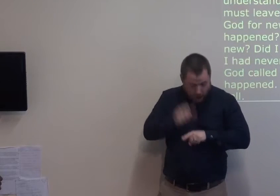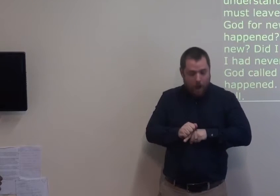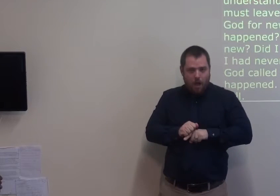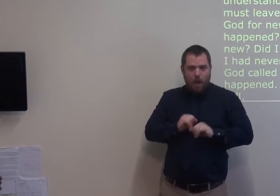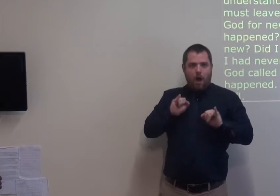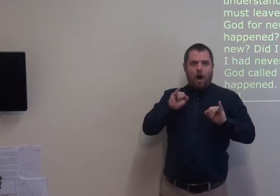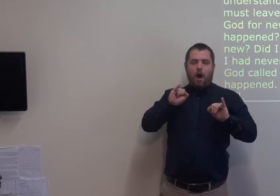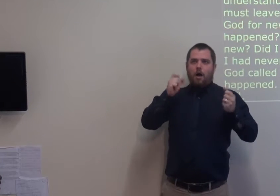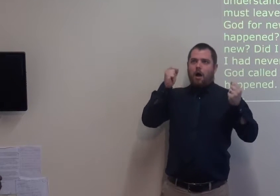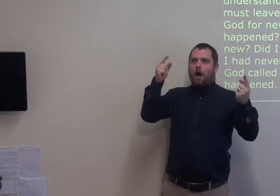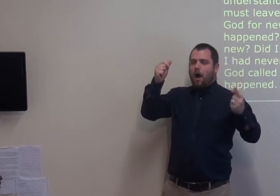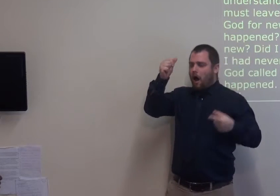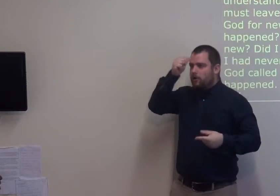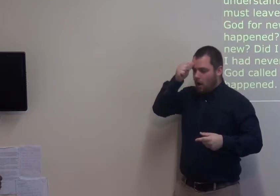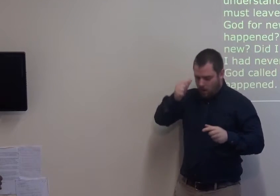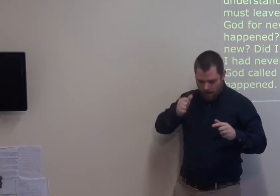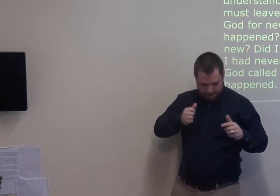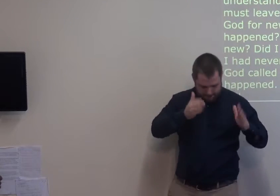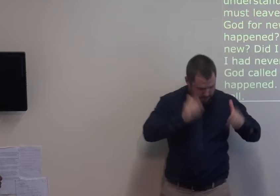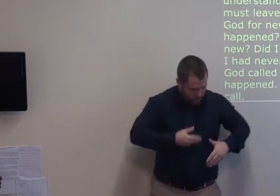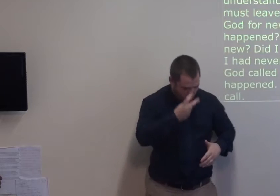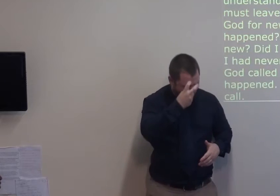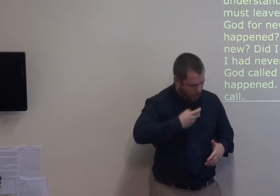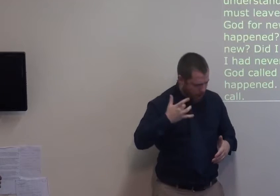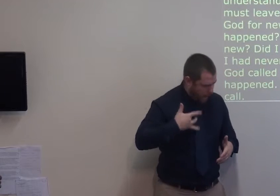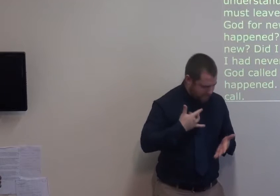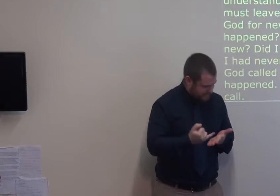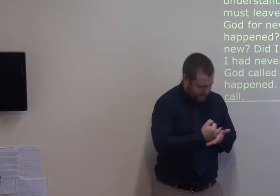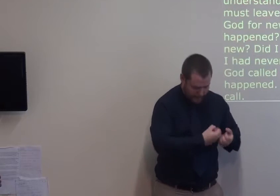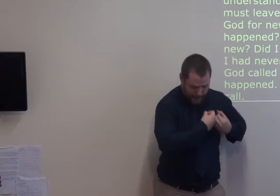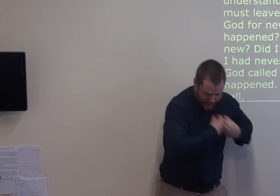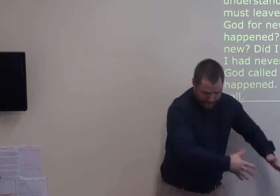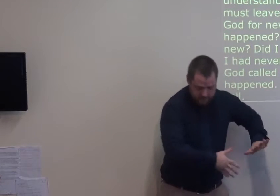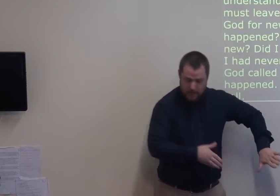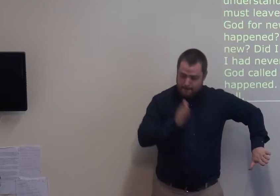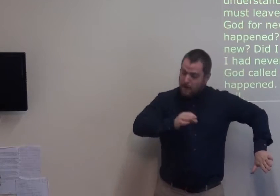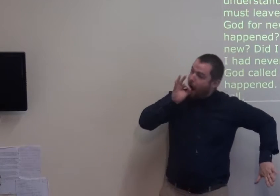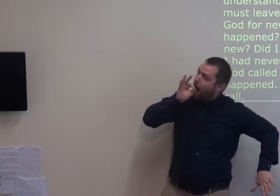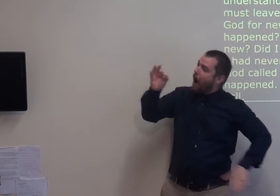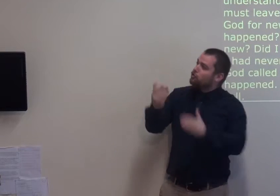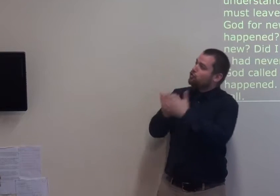I know I must leave my old life and ask God for a new life.